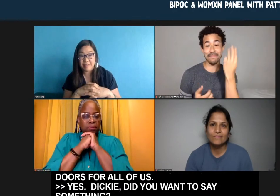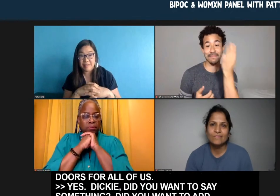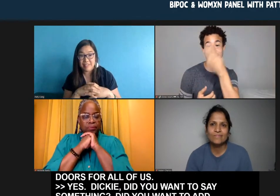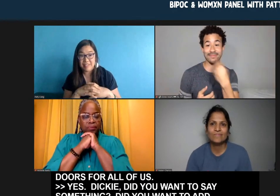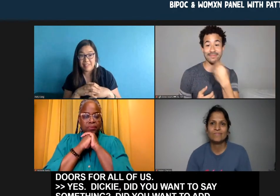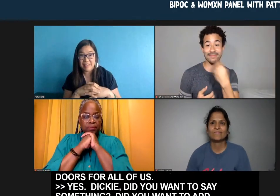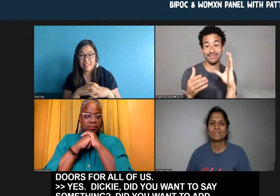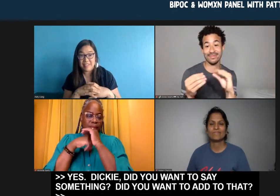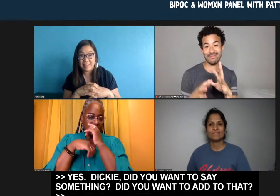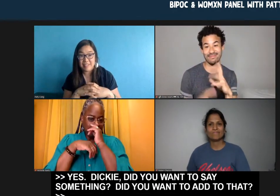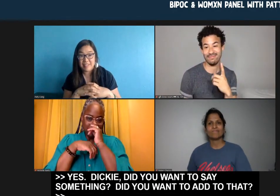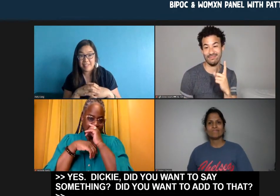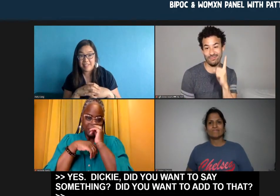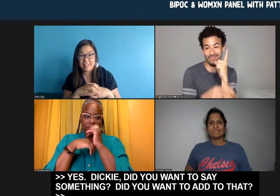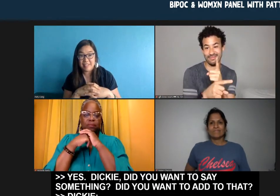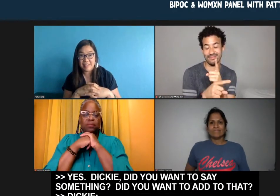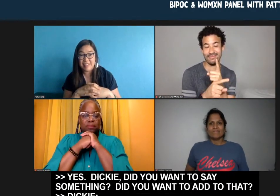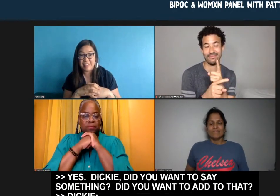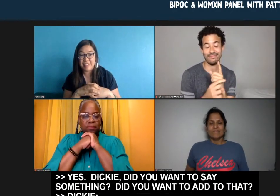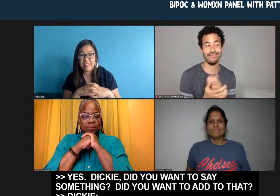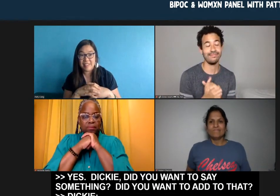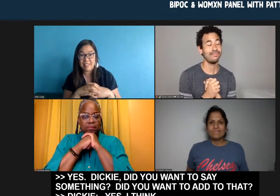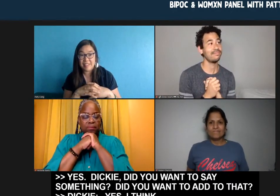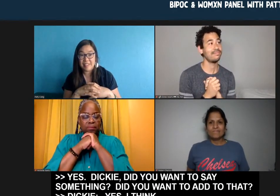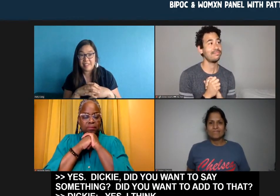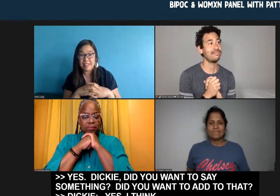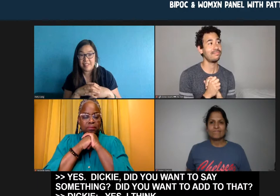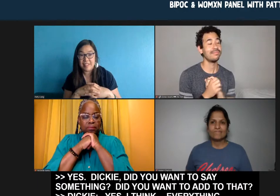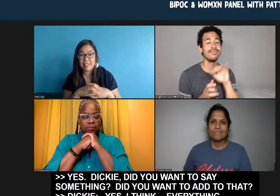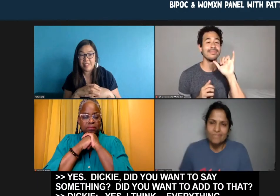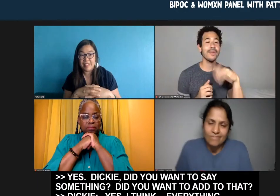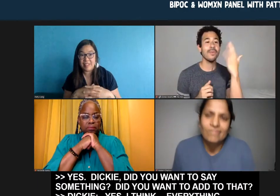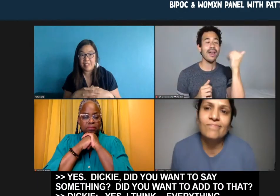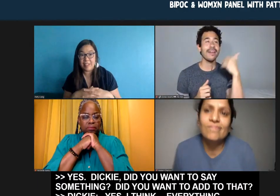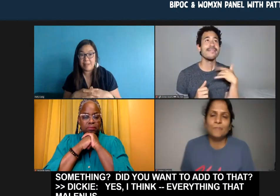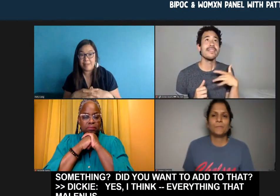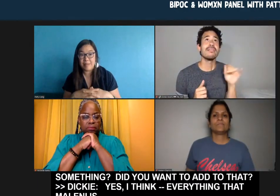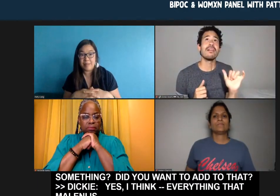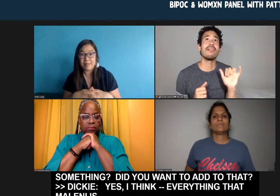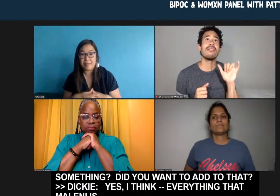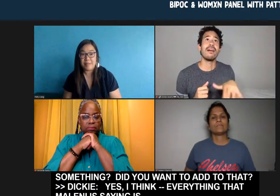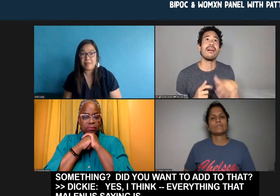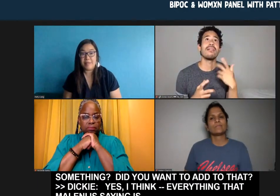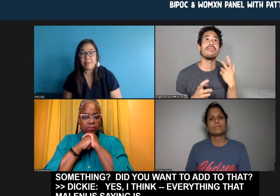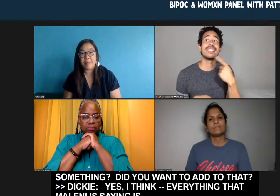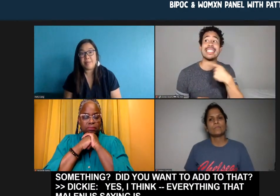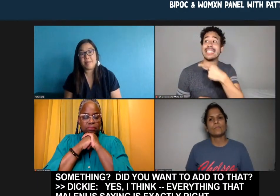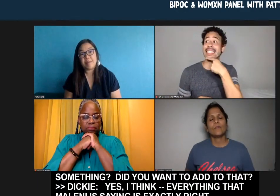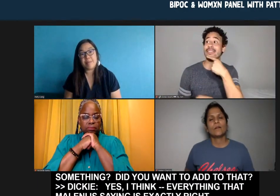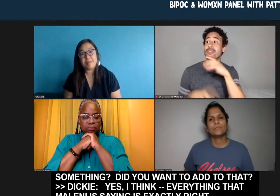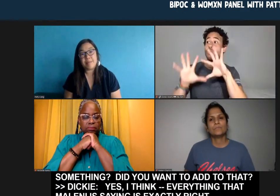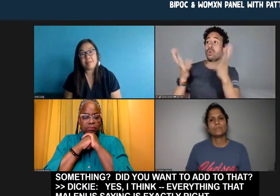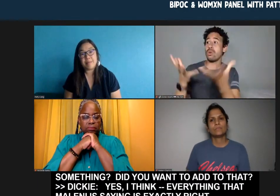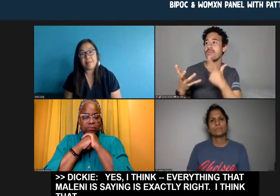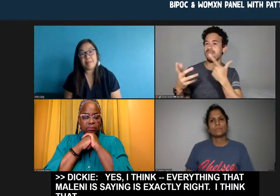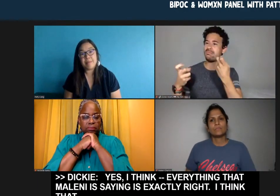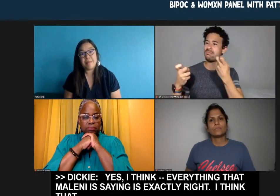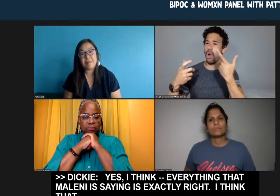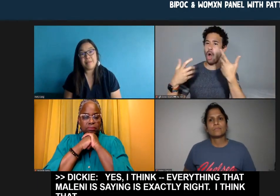Yes, I think, you know, everything that Melanie is saying it's exactly right. I think that's why I feel like that with the hearing